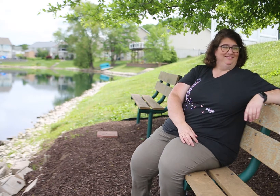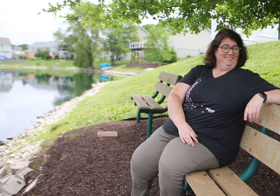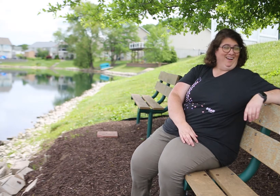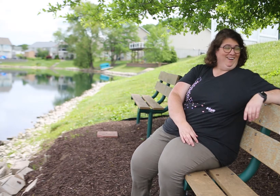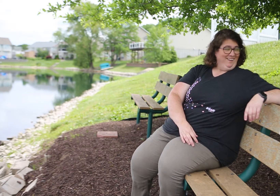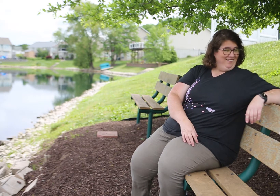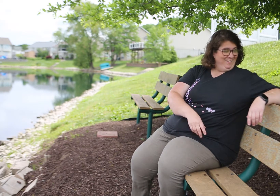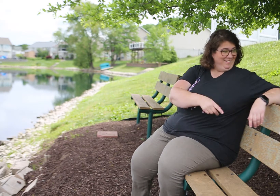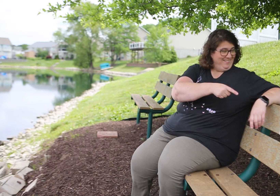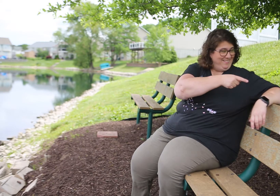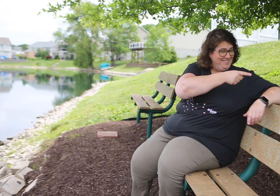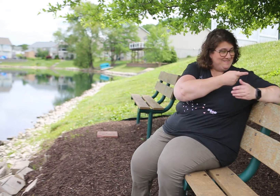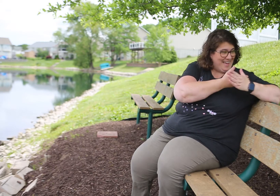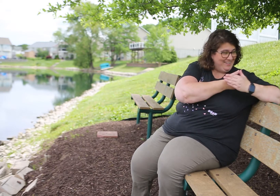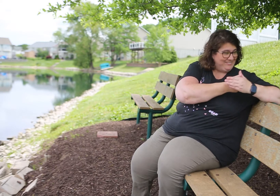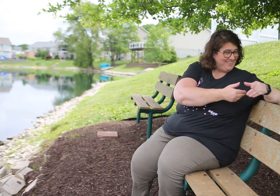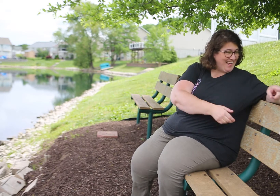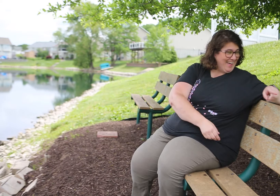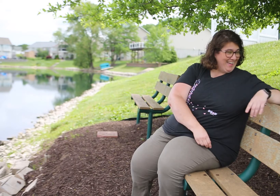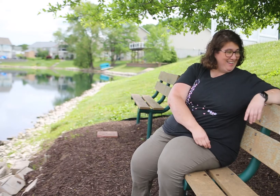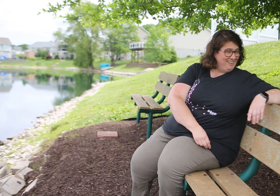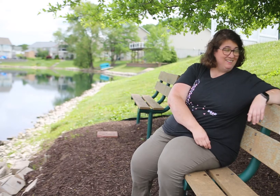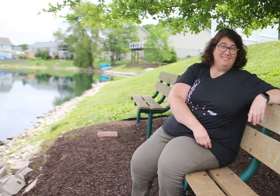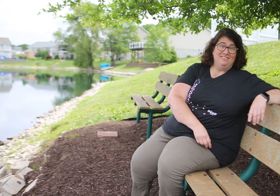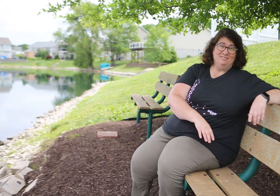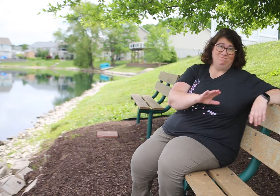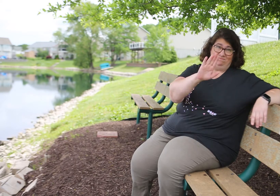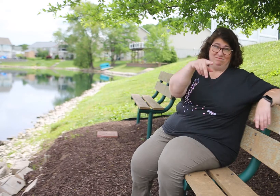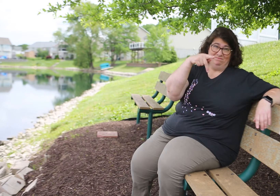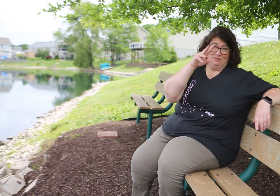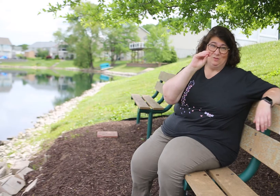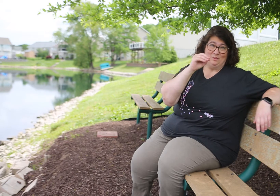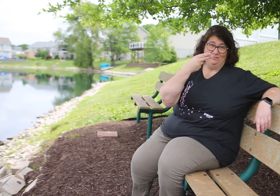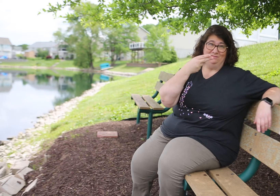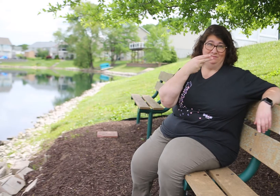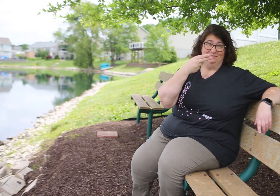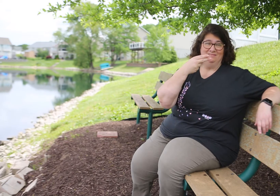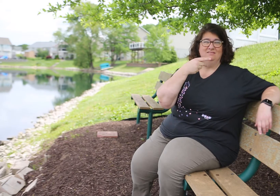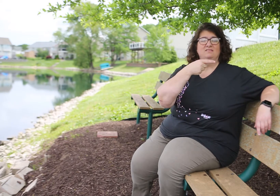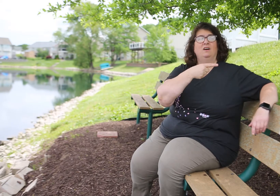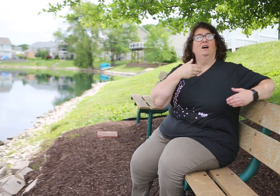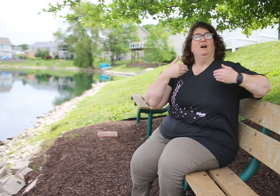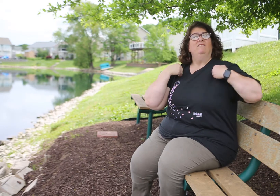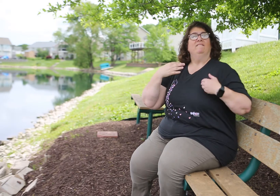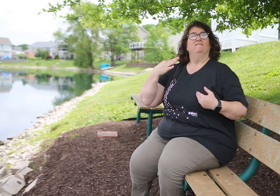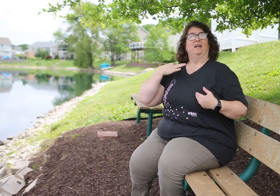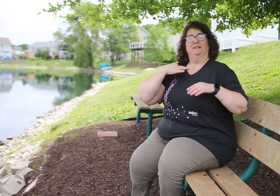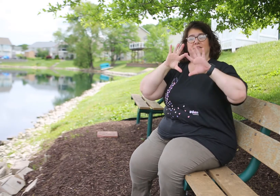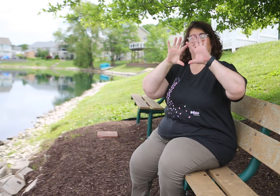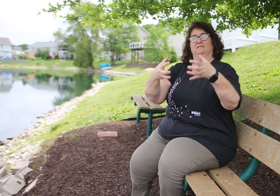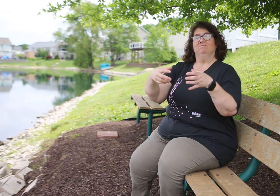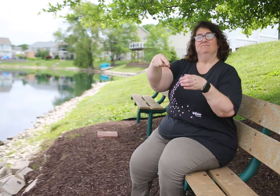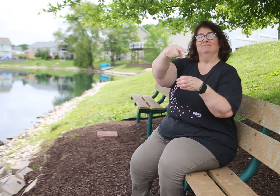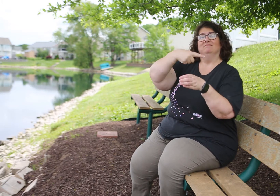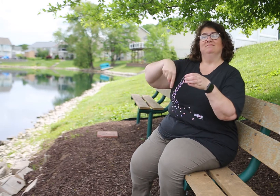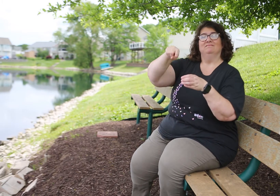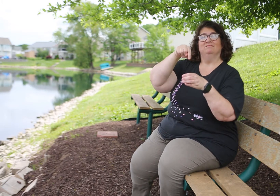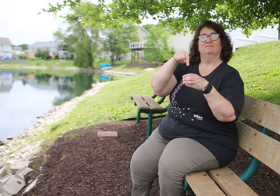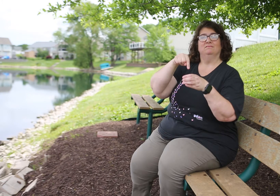Oh, look, there's a butterfly. At Pink Wings of Hope, we have a team of volunteers, or